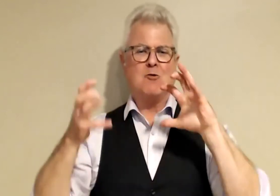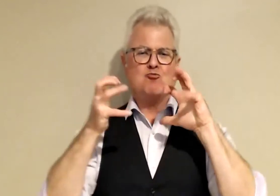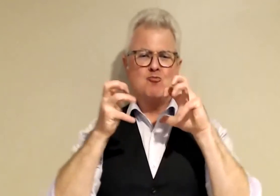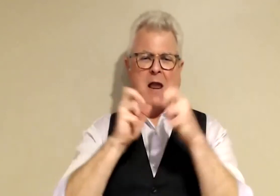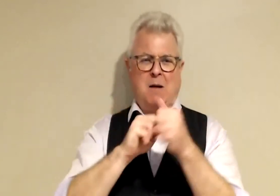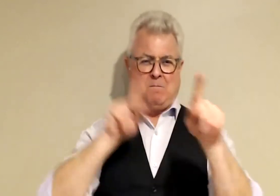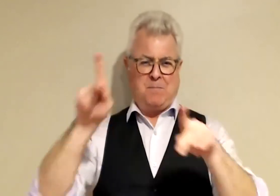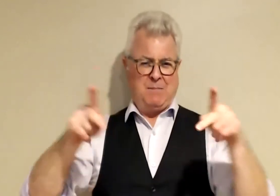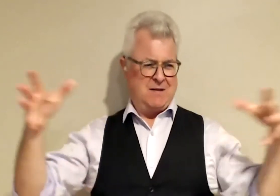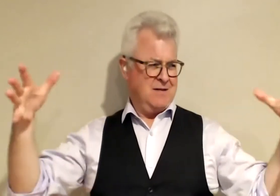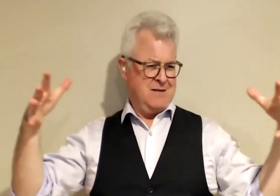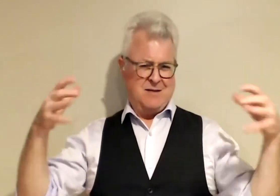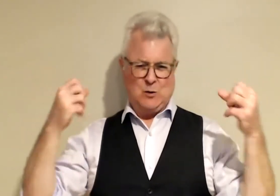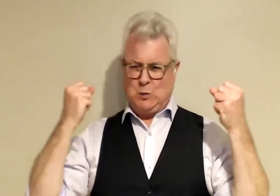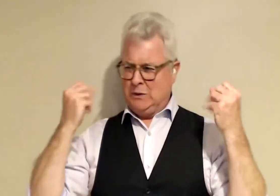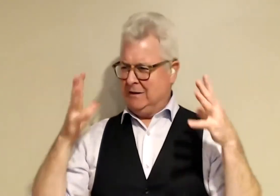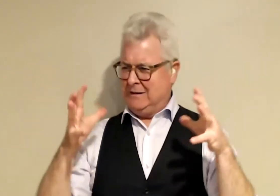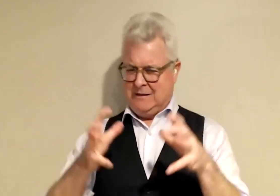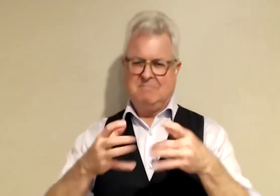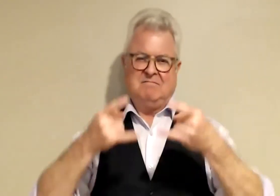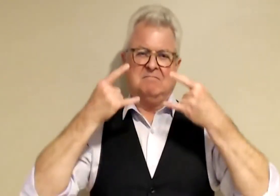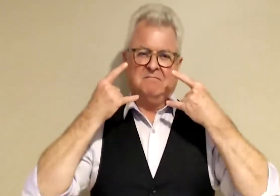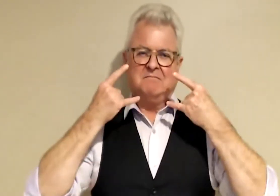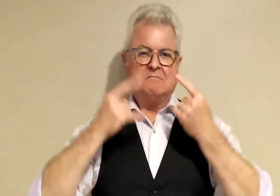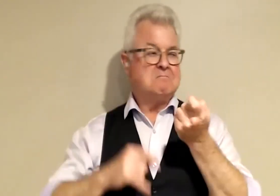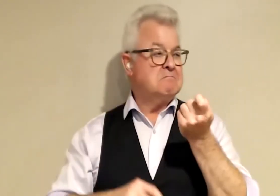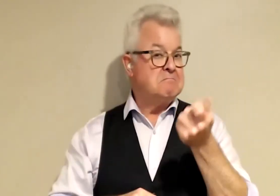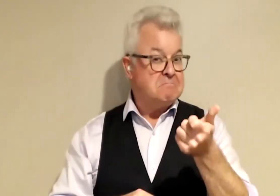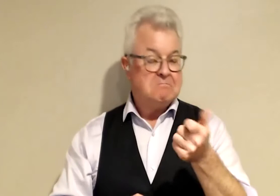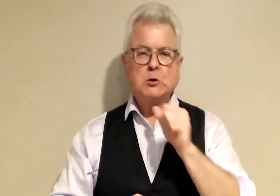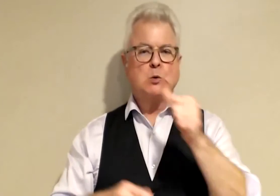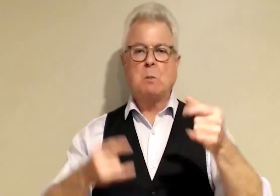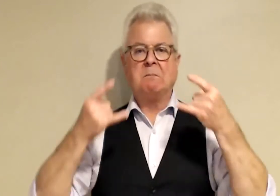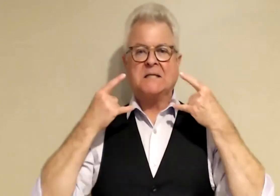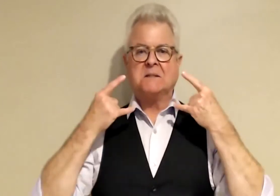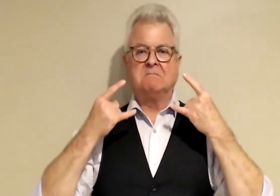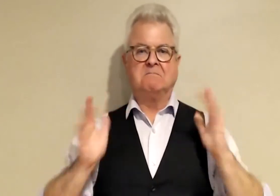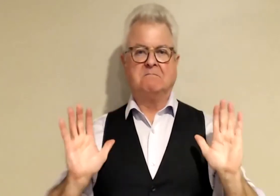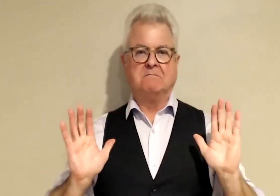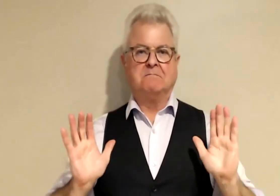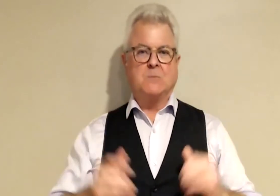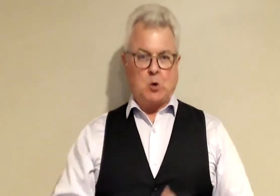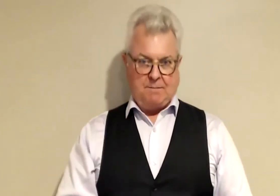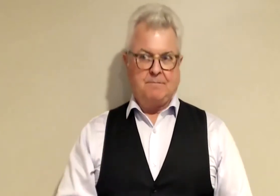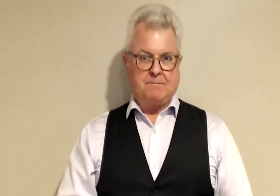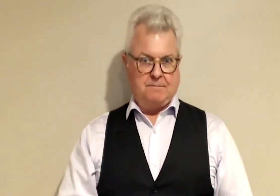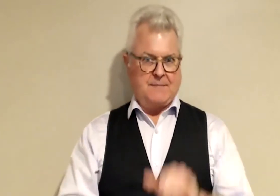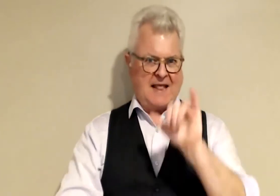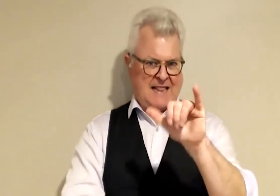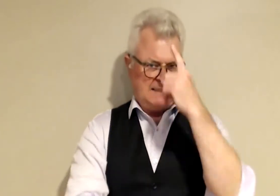The recommendation that we have is for you to mask at all times, especially in congested areas. You know, unless you're out in public